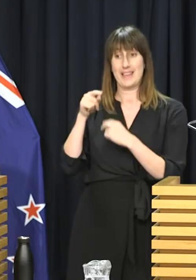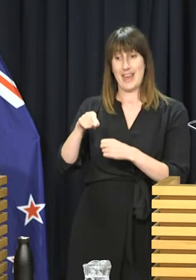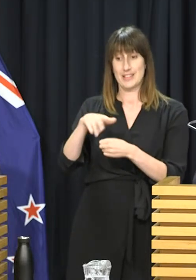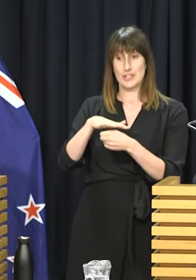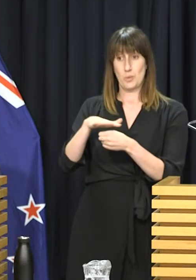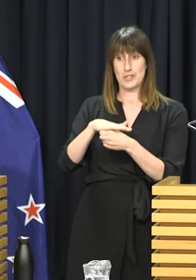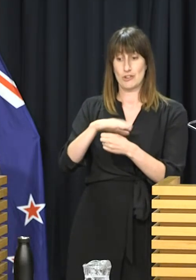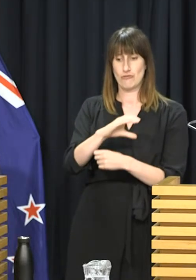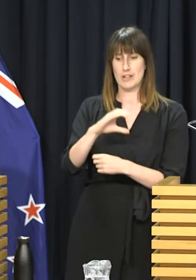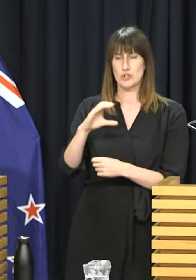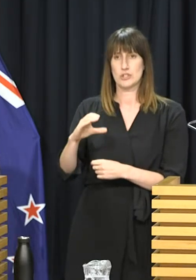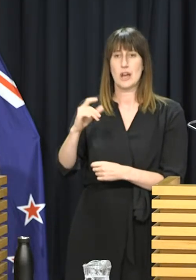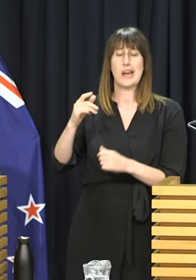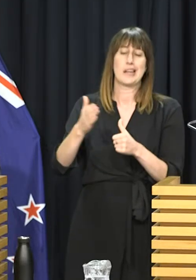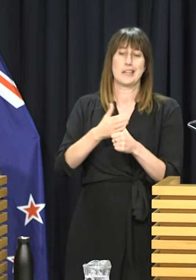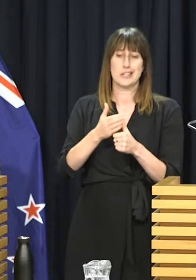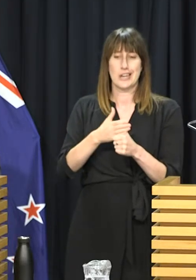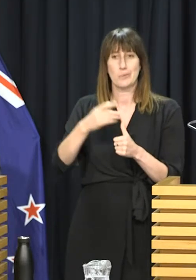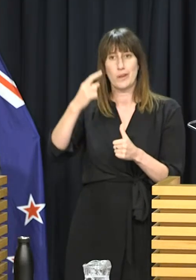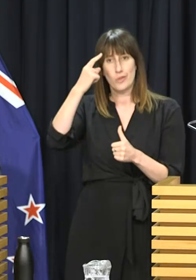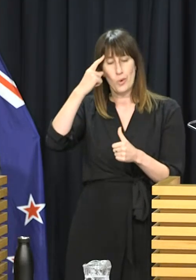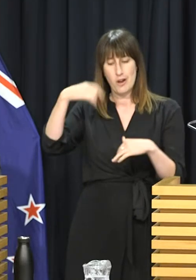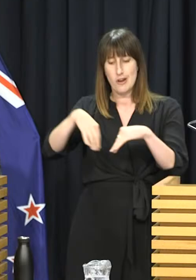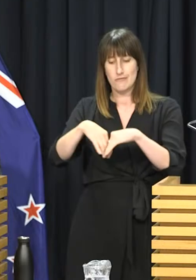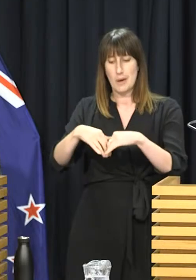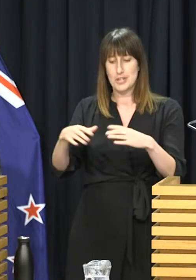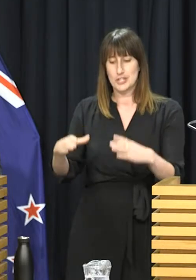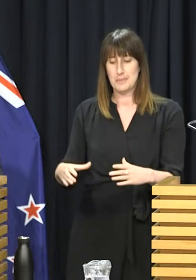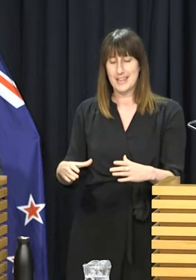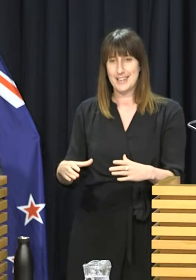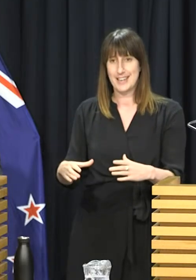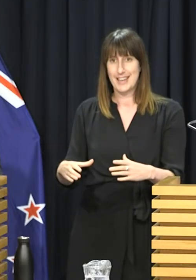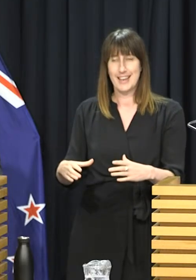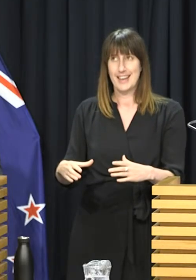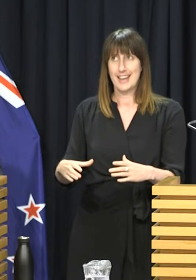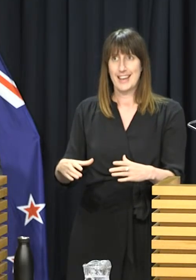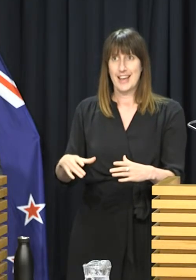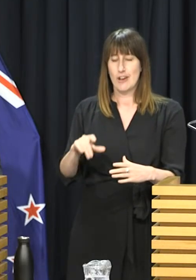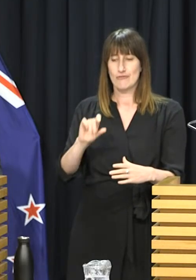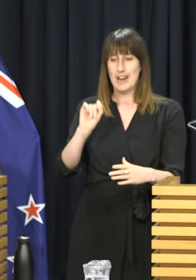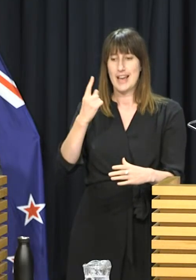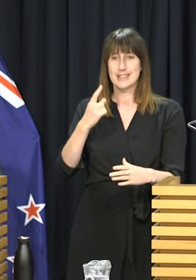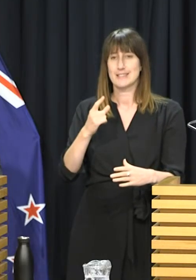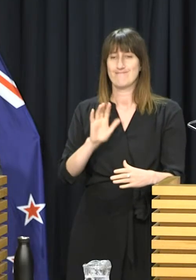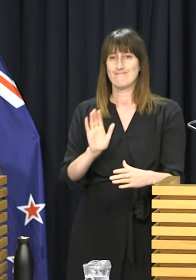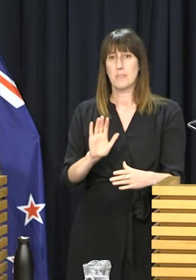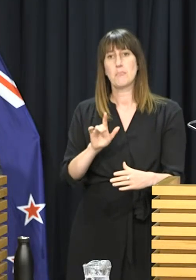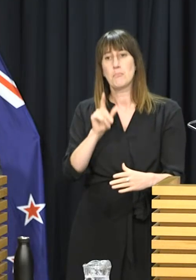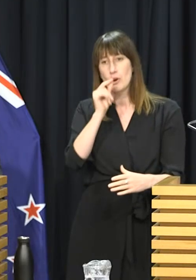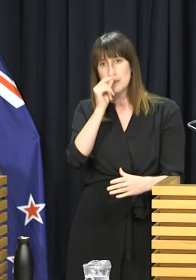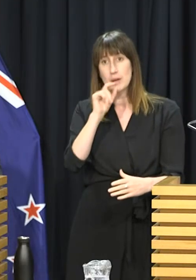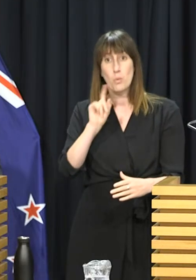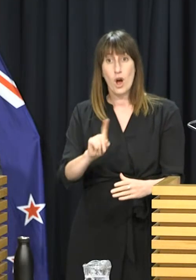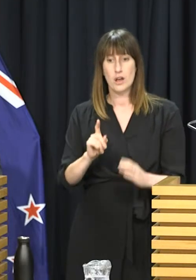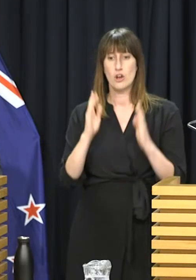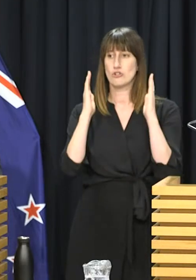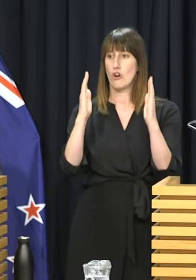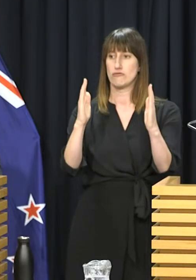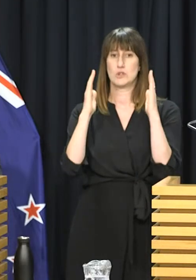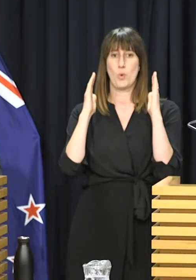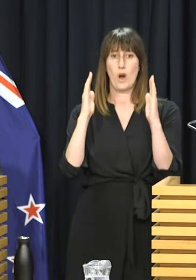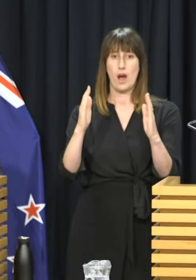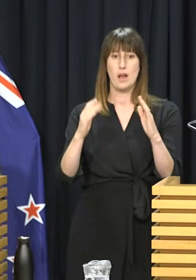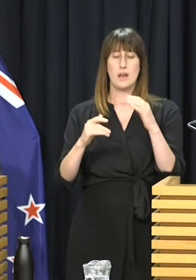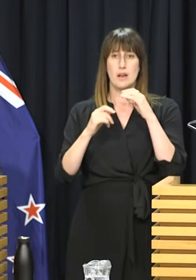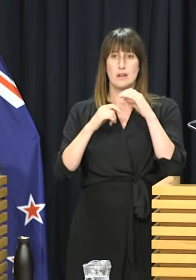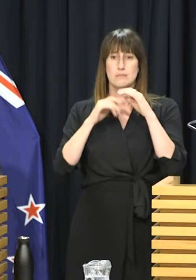thought it was through fomite transmission on the rubbish bin lid, it was aerosolized particles in the corridor. And I dare say that